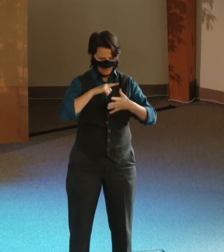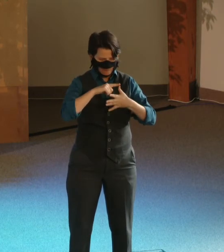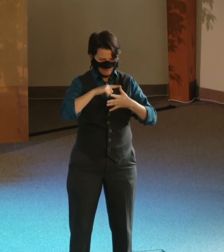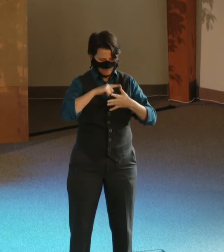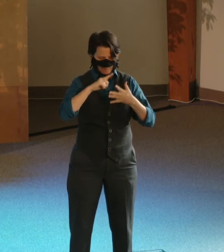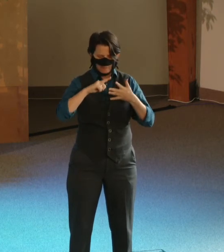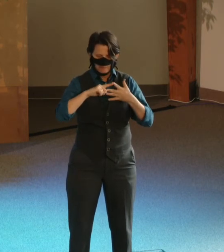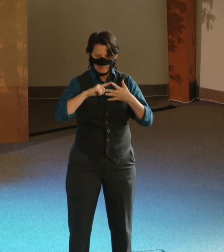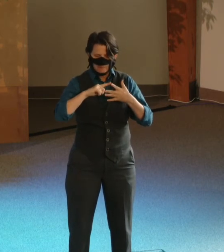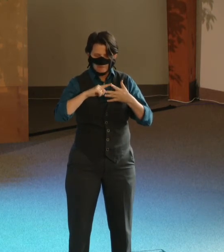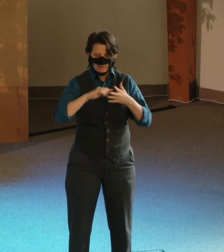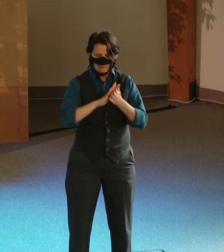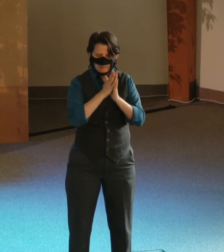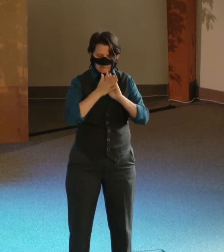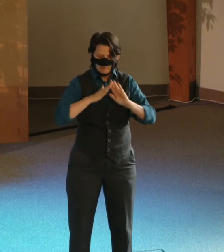Peace, be still,